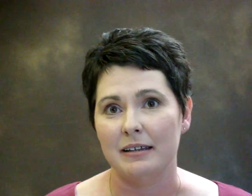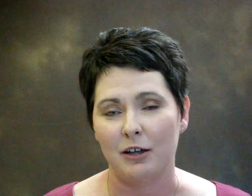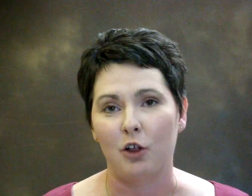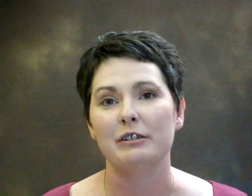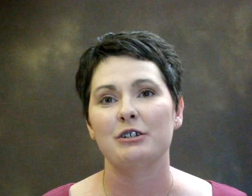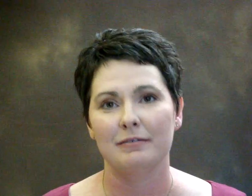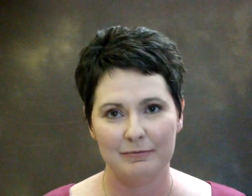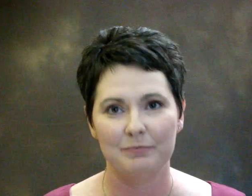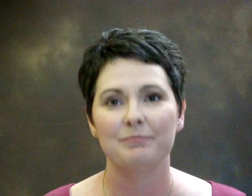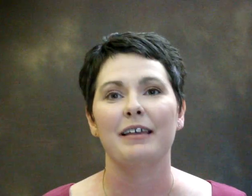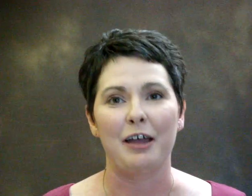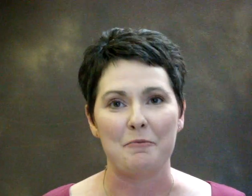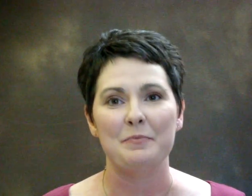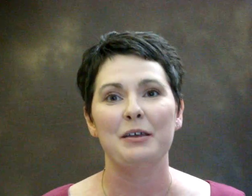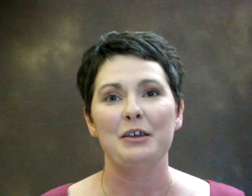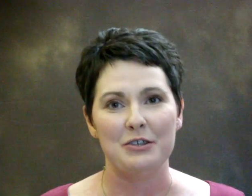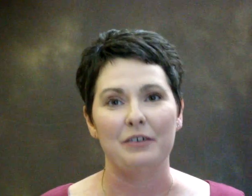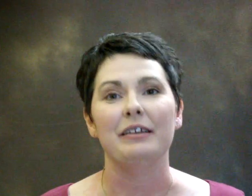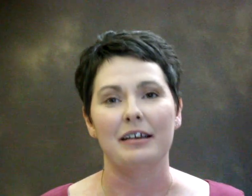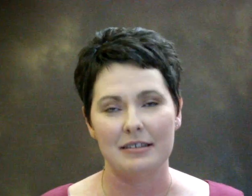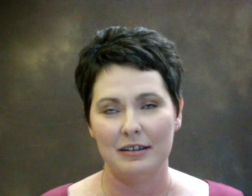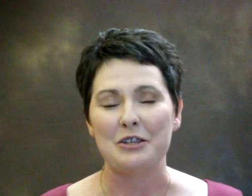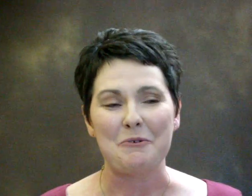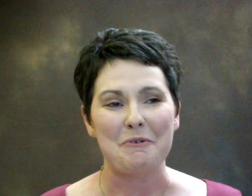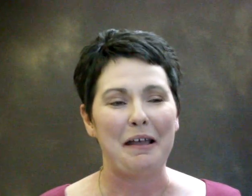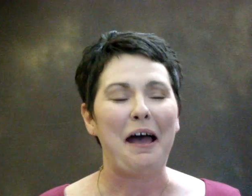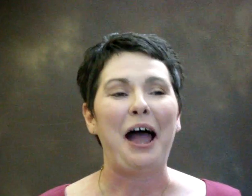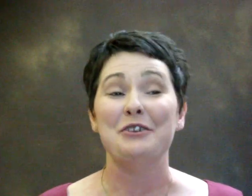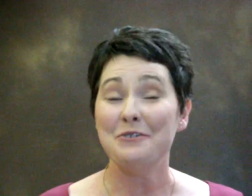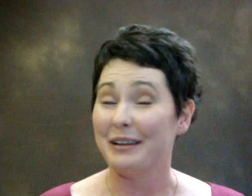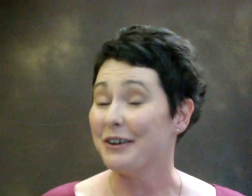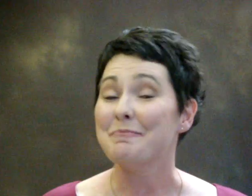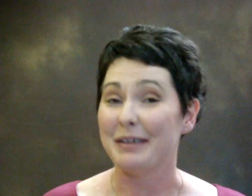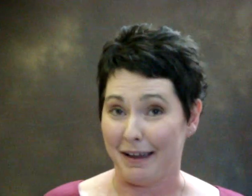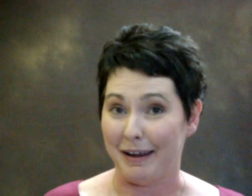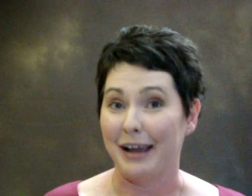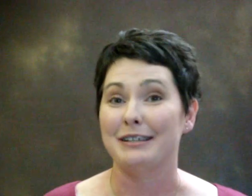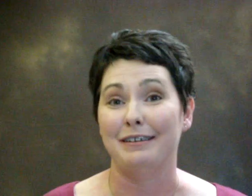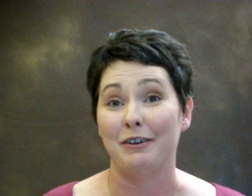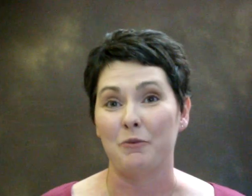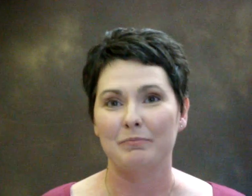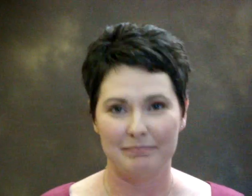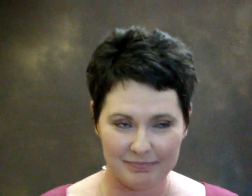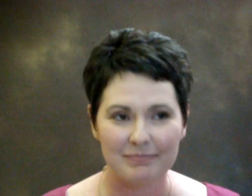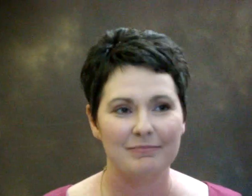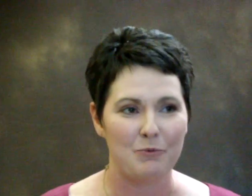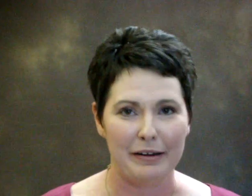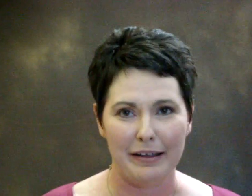in college. Okay, your work, through your So, school? yes. Okay, So got it. I knew that it could be done, I just didn't know where to get it